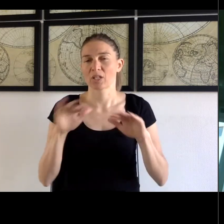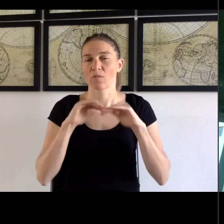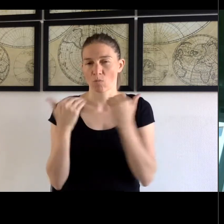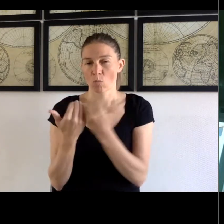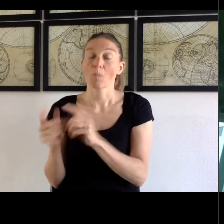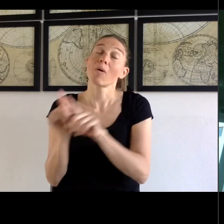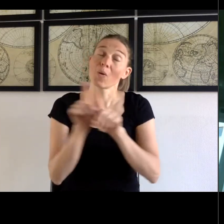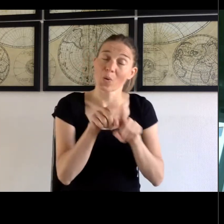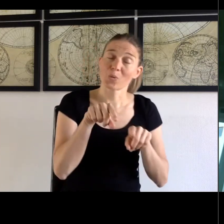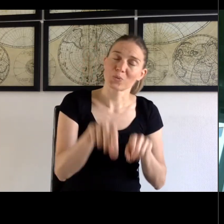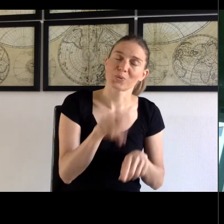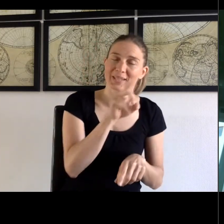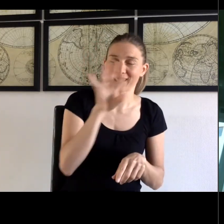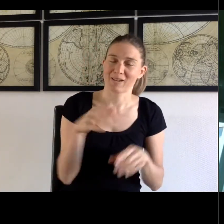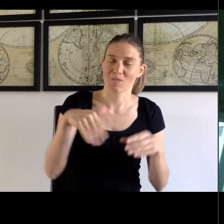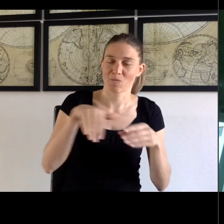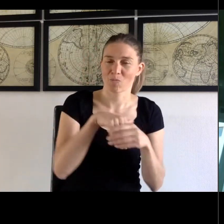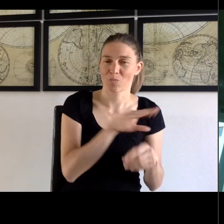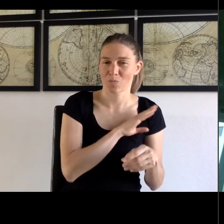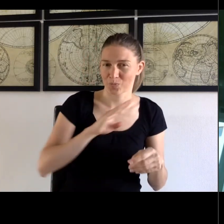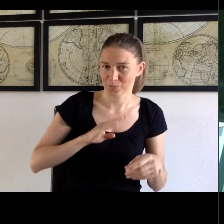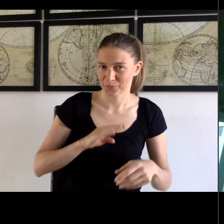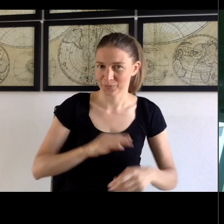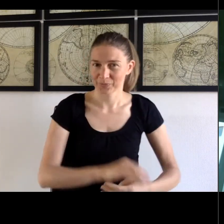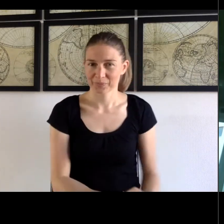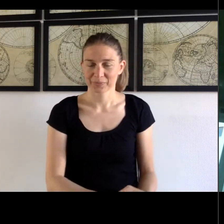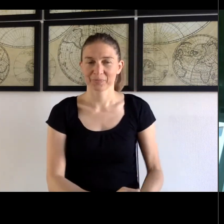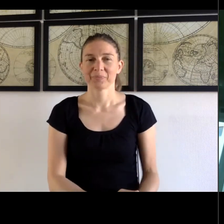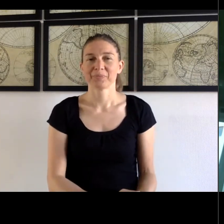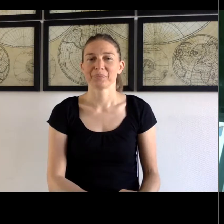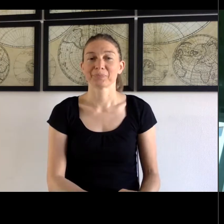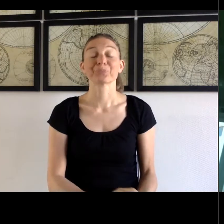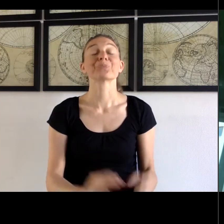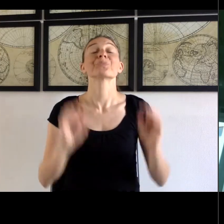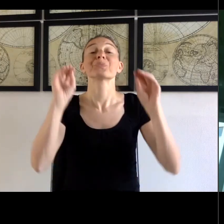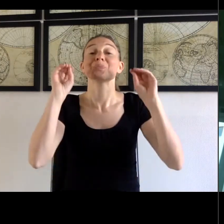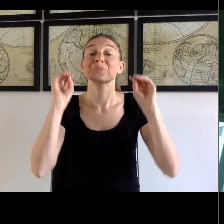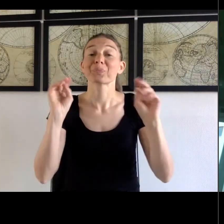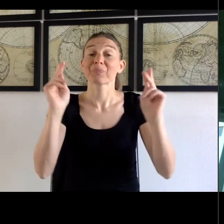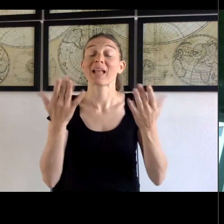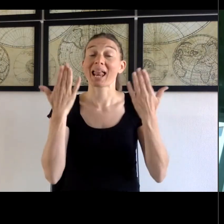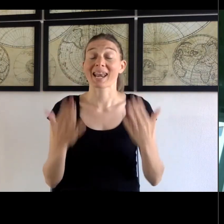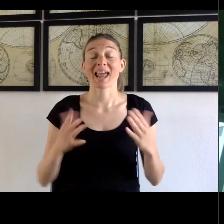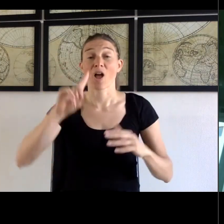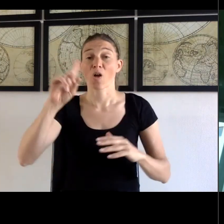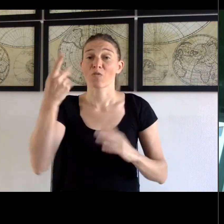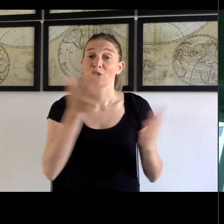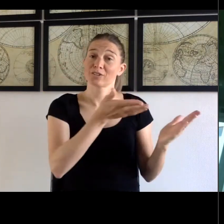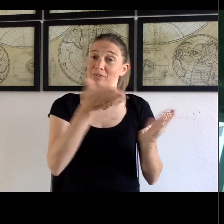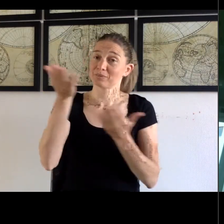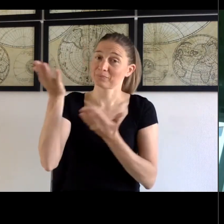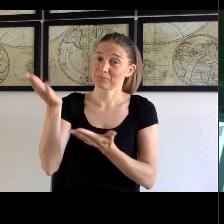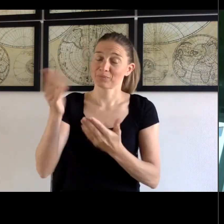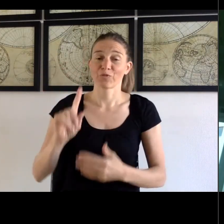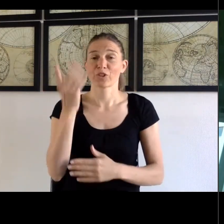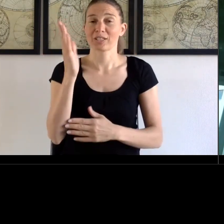EDF board member. Okay, so without any further ado, I would like to hand over to our first